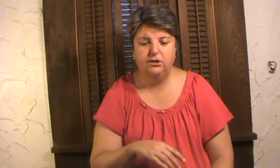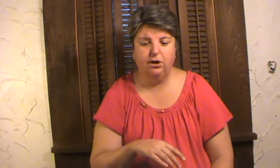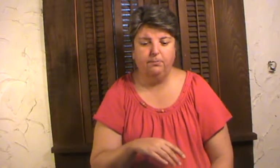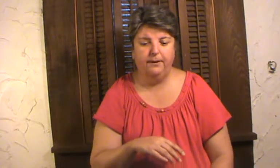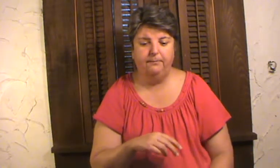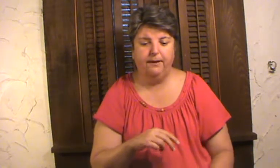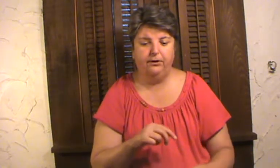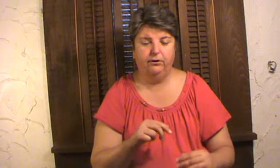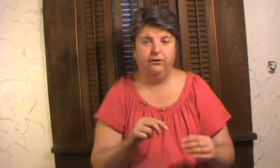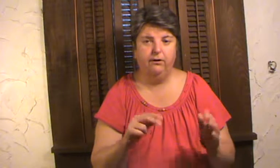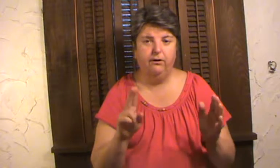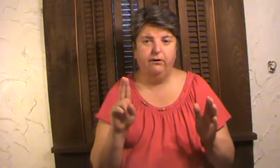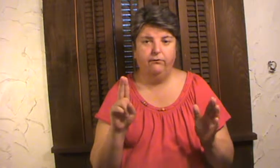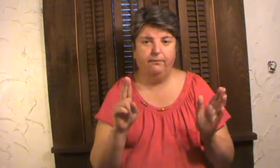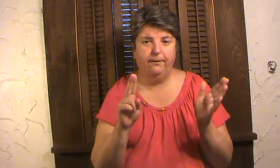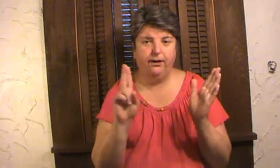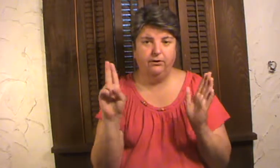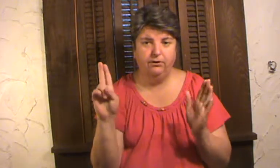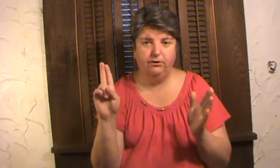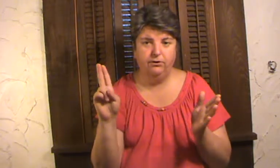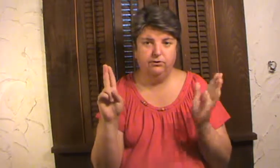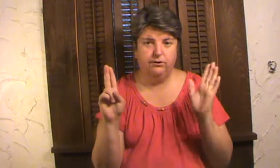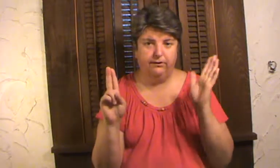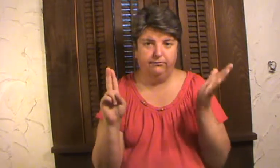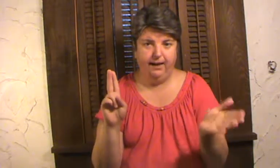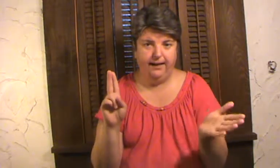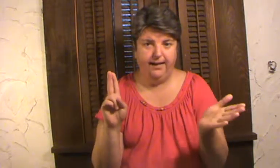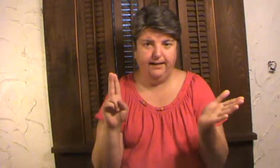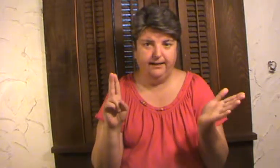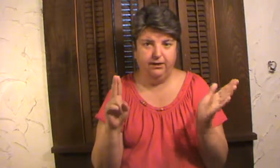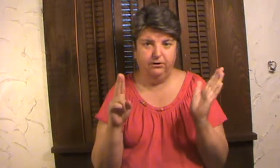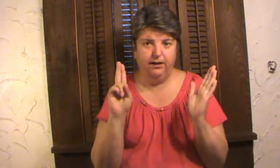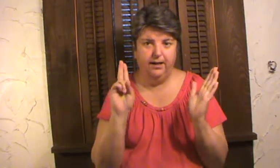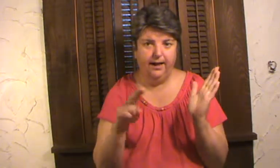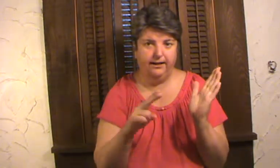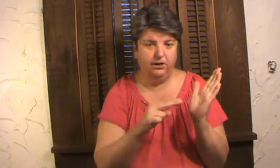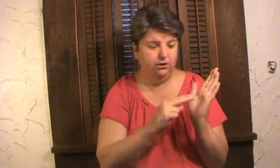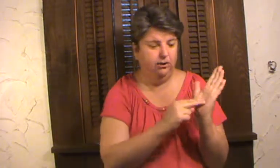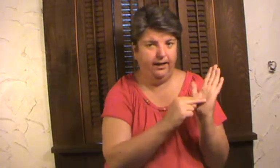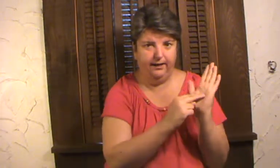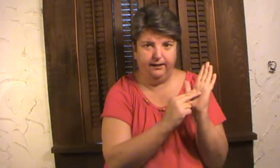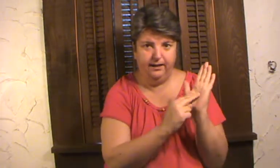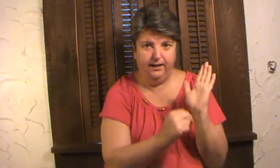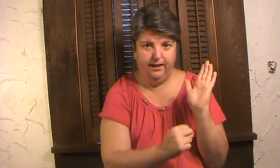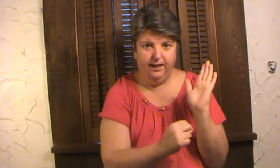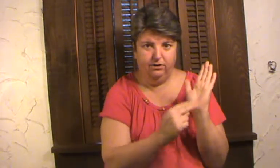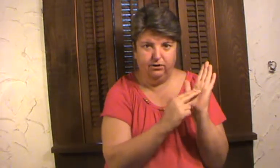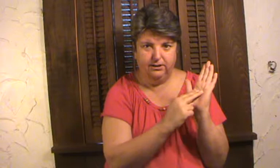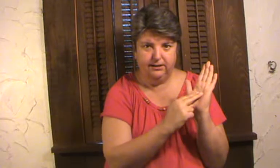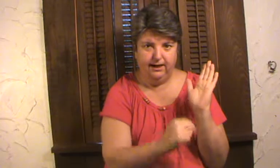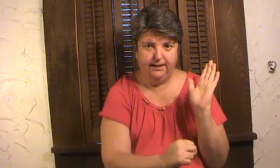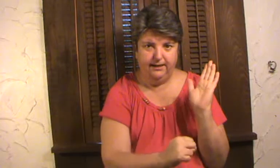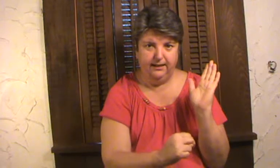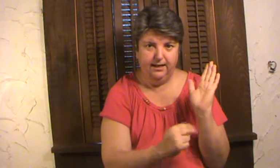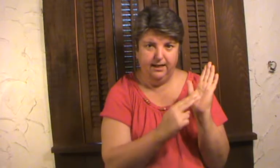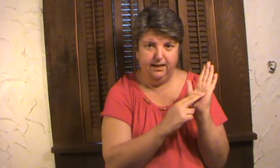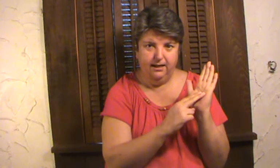Soap and butter. For butter, you use a flat hand here and a U hand, and you're just sliding